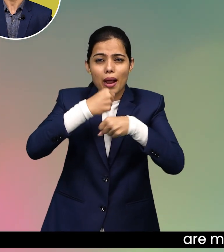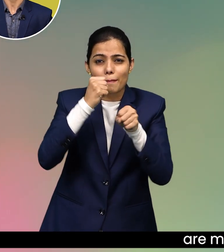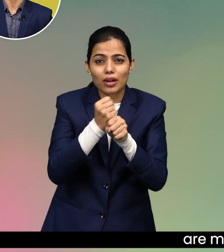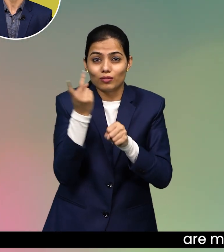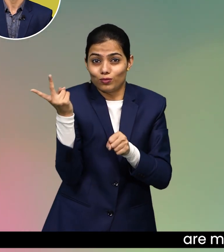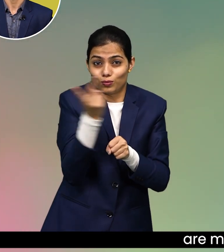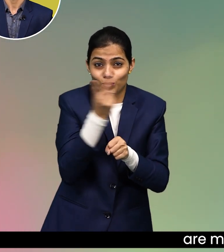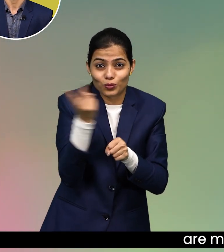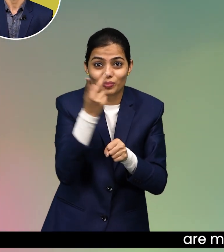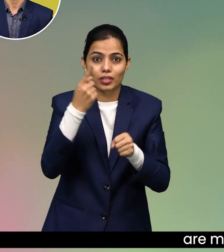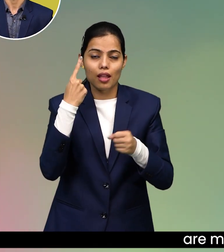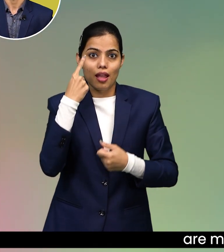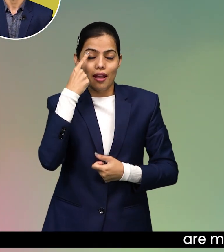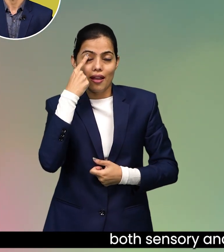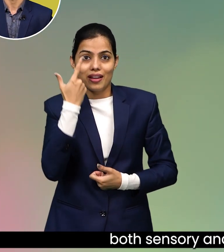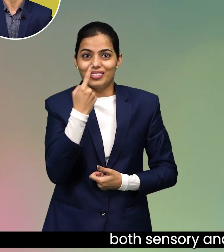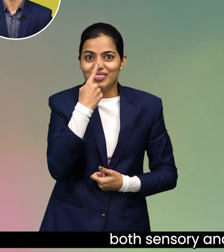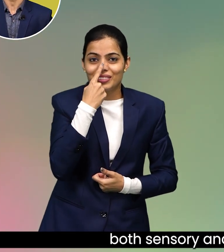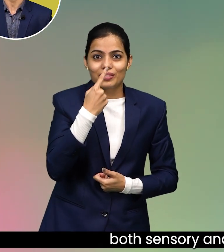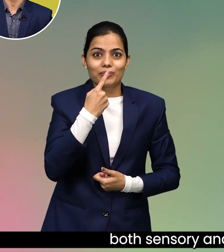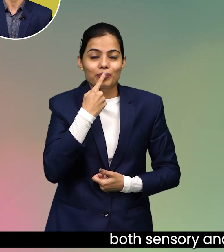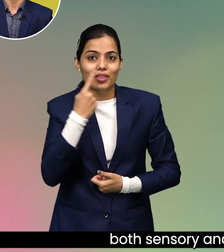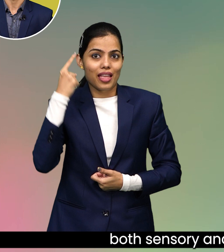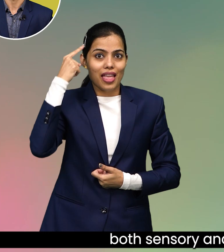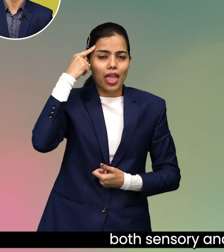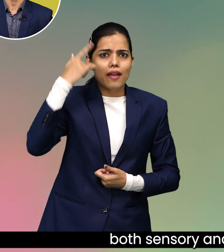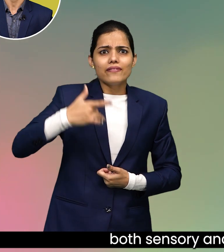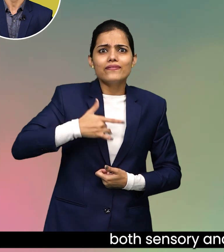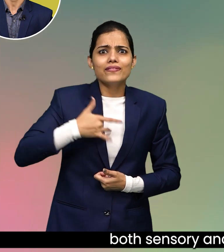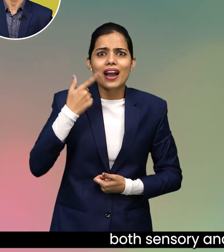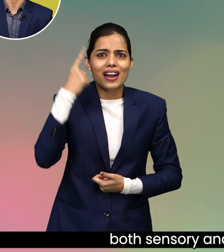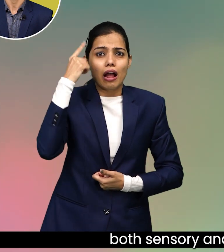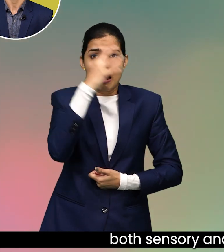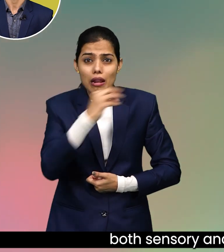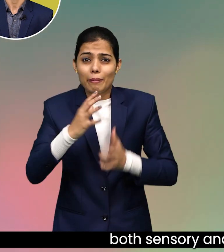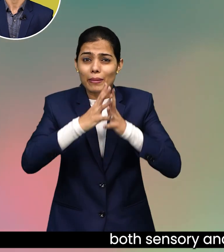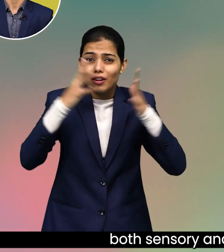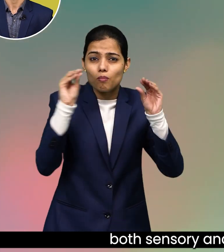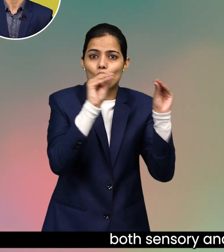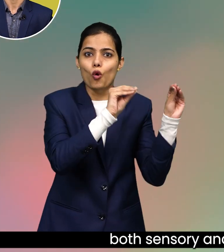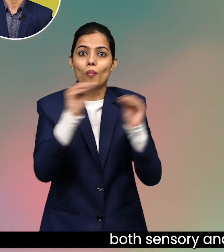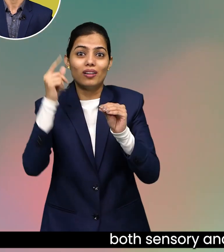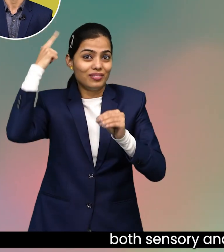are made up of both sensory and motor nerve fibers.